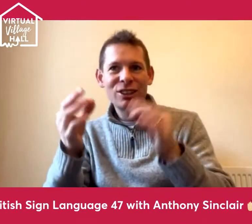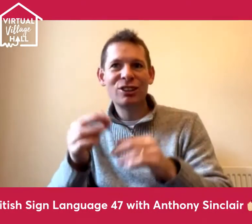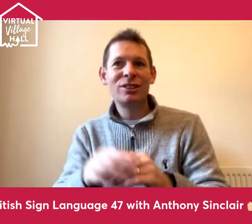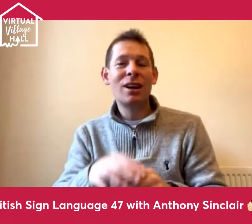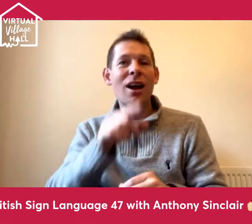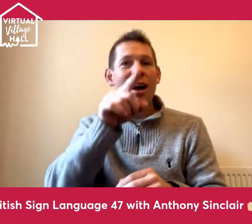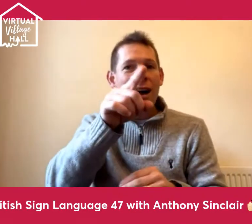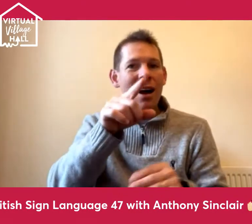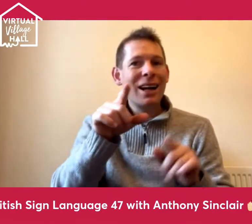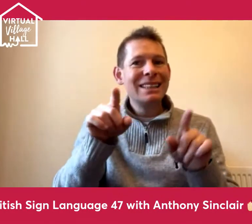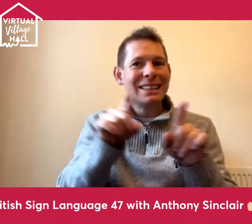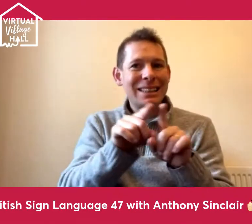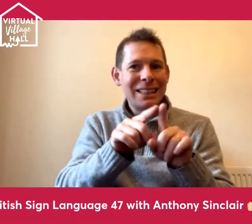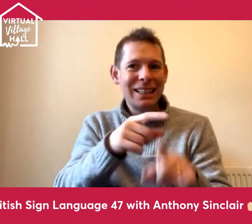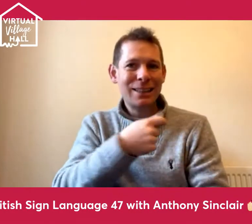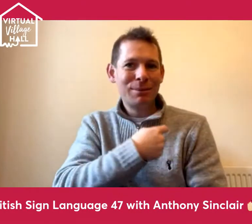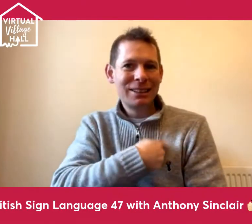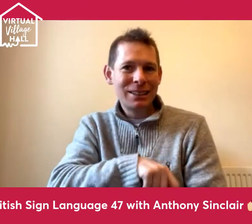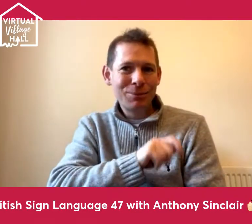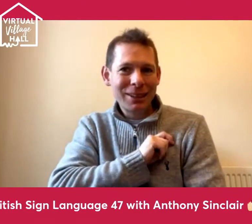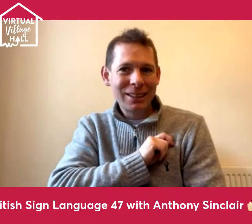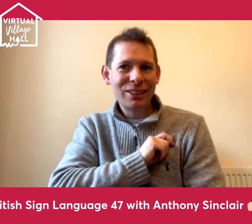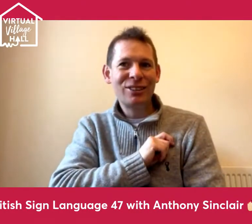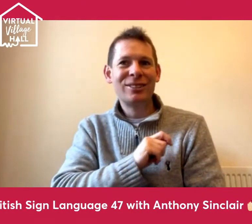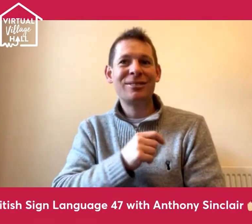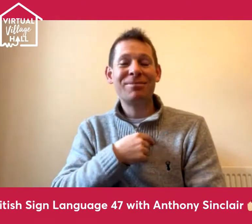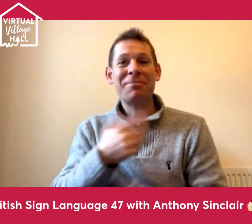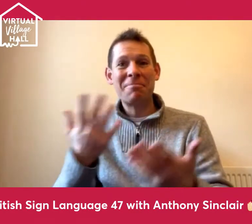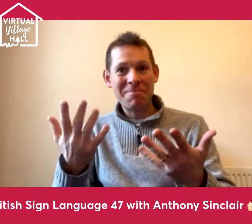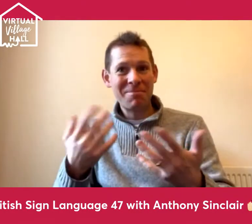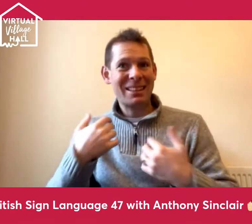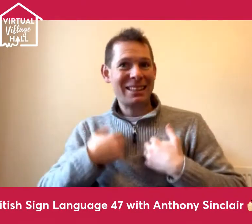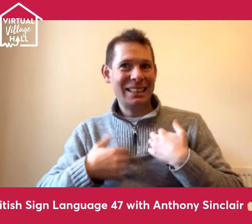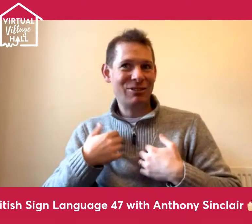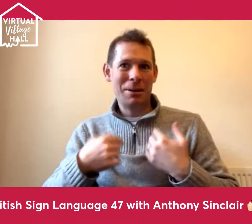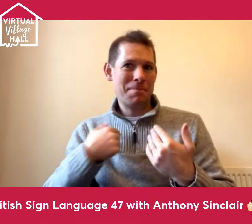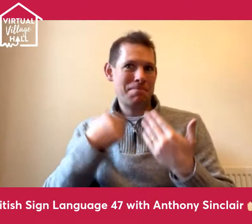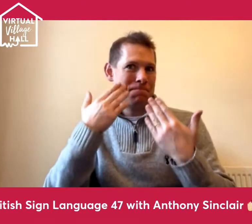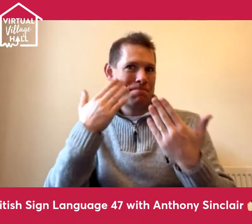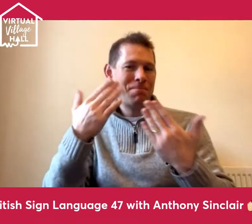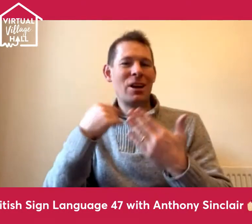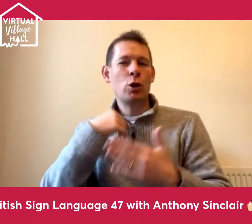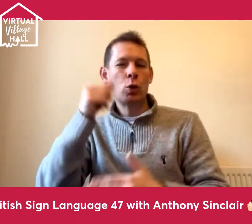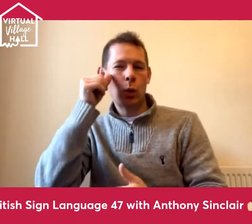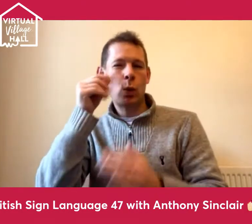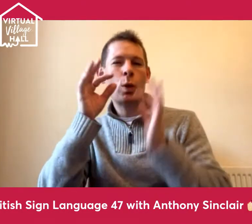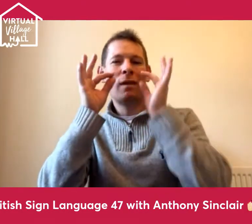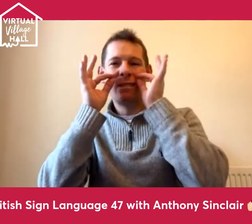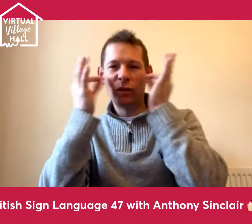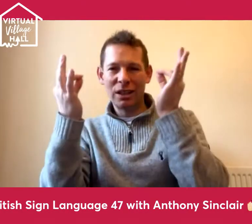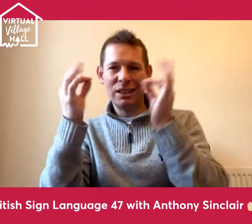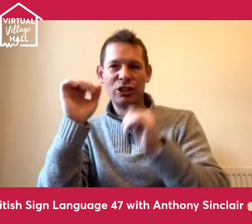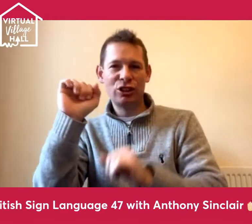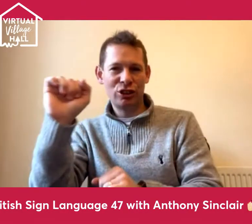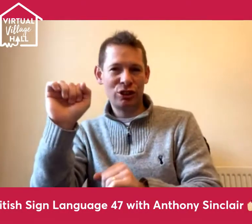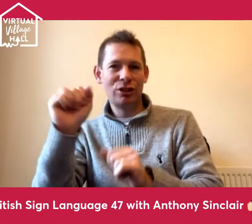And some people then comment, oh, yeah, that's the same as French or that's the same as Spanish, where the noun comes first and then the adjective